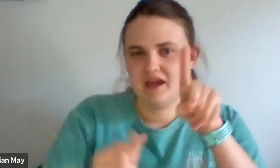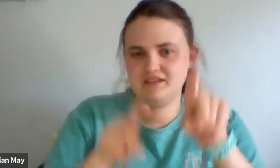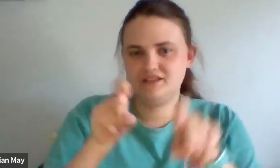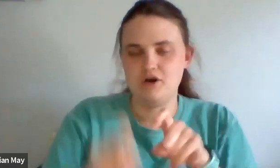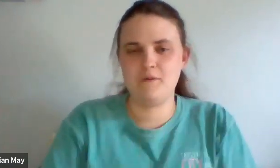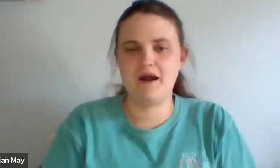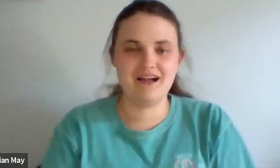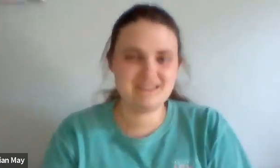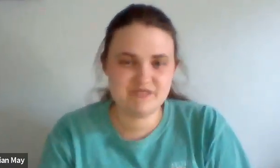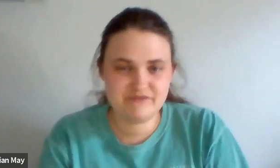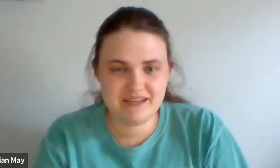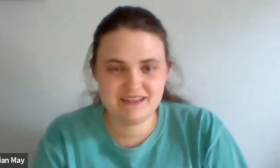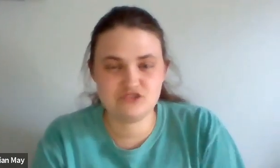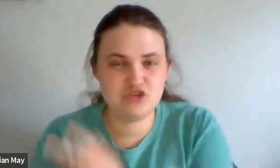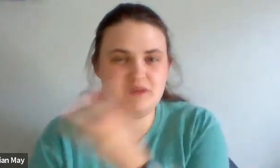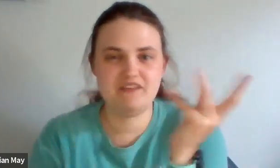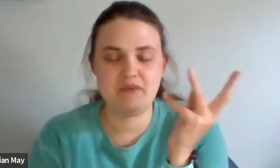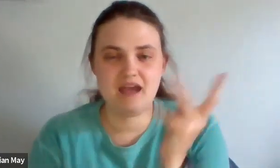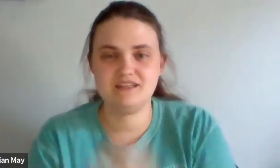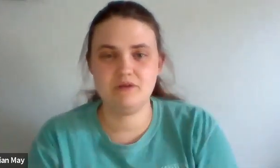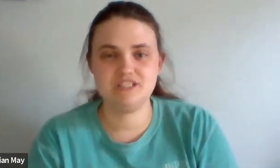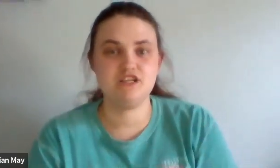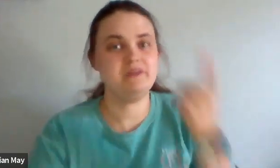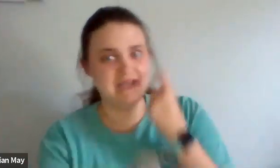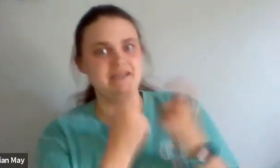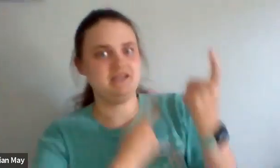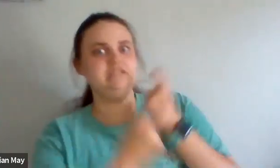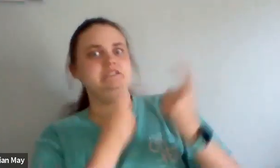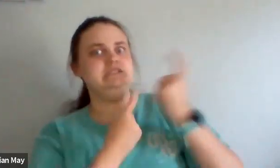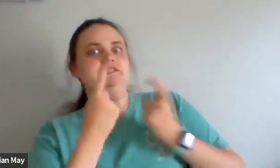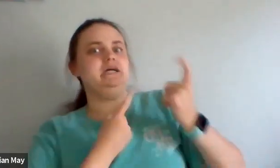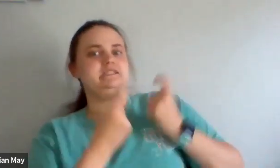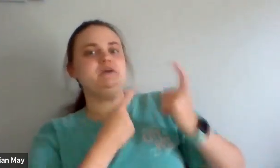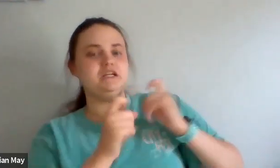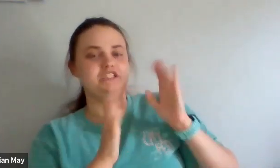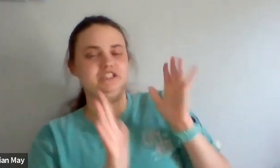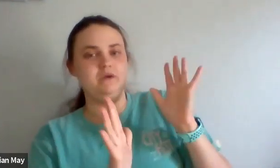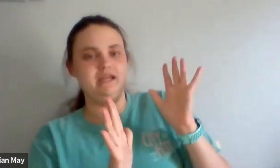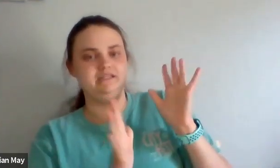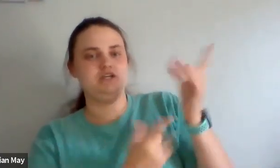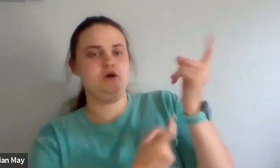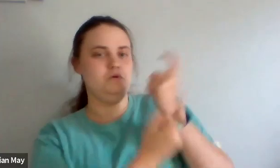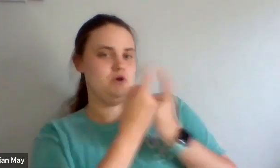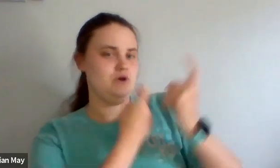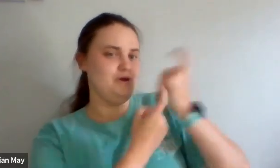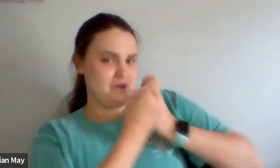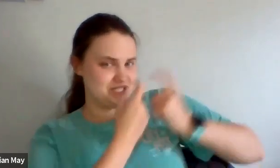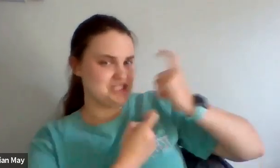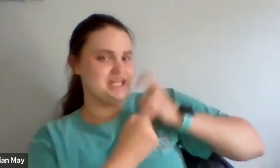And so a lot of times if my kids, there's too many of them asking questions, I'll be like, you're asking me questions, just wait. So